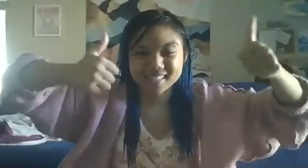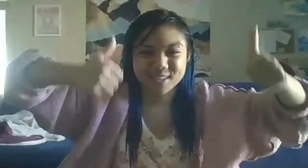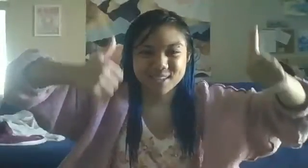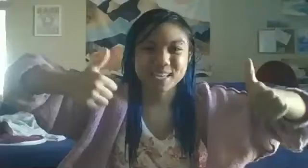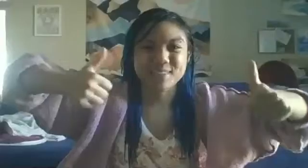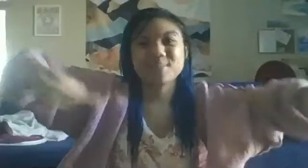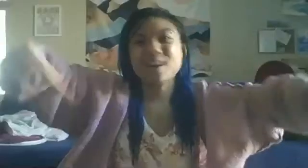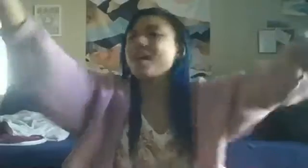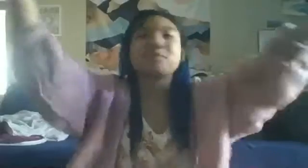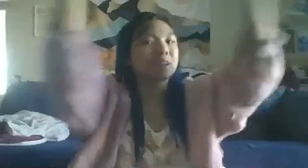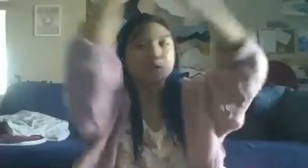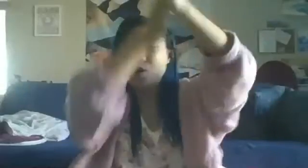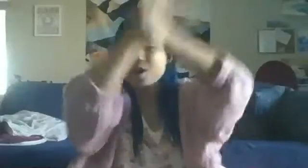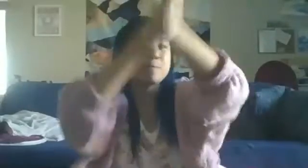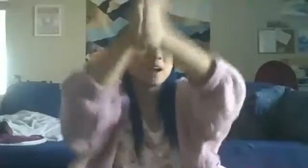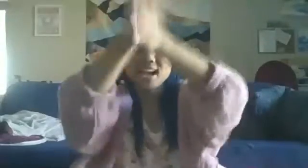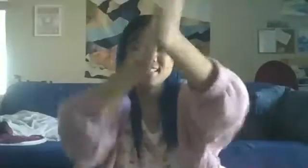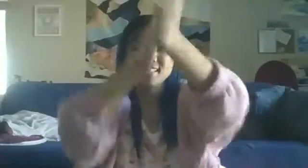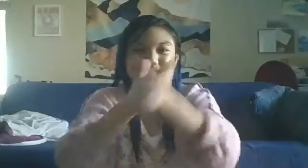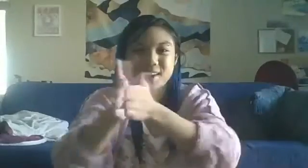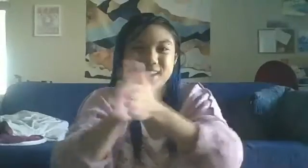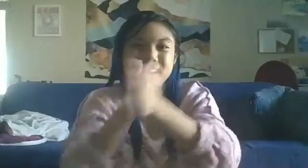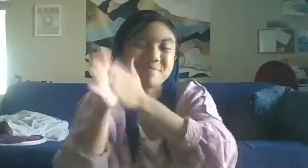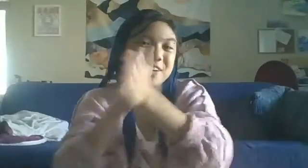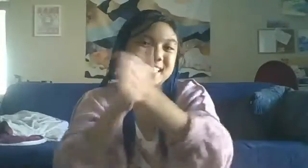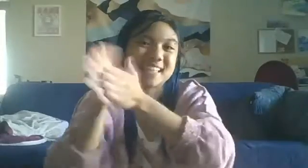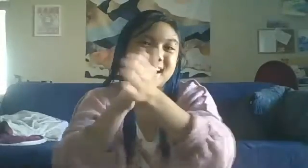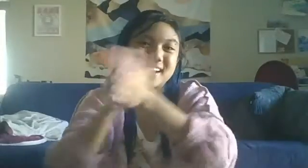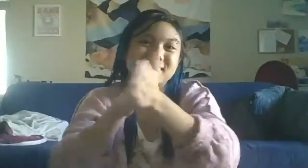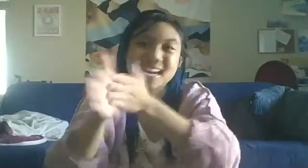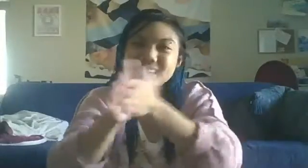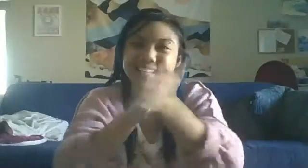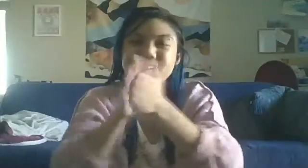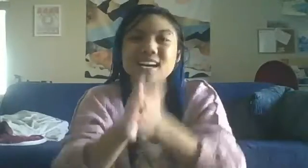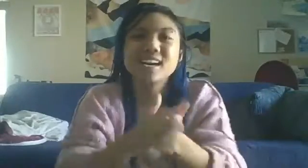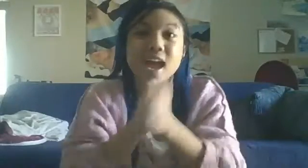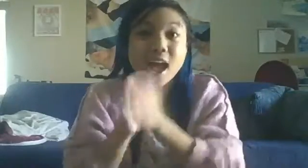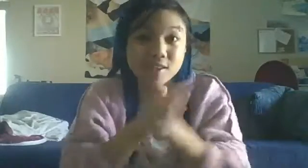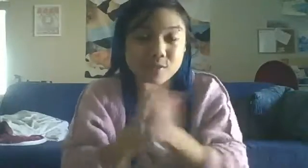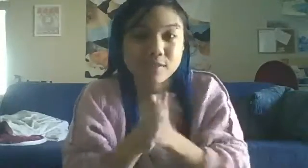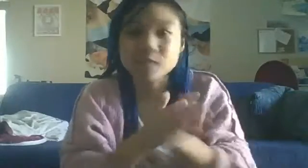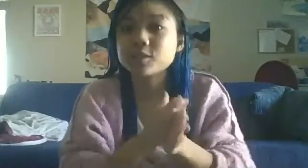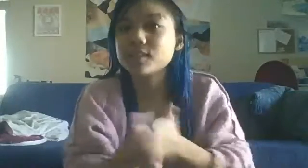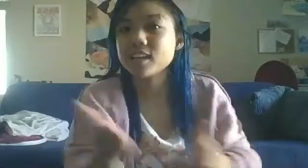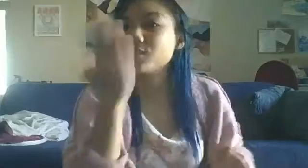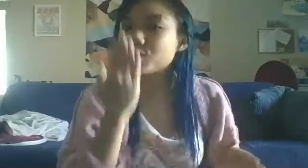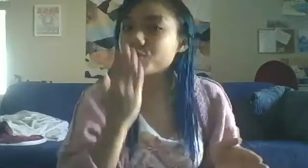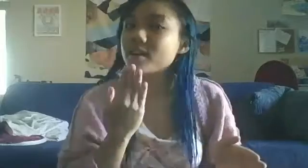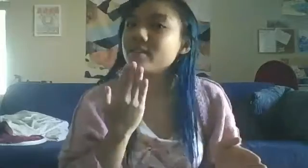thumbs up. All right, we're gonna warm up our hands, do our good morning songs. Ready? And we have our special sign language for thank